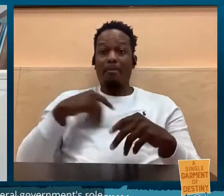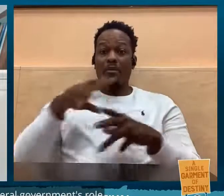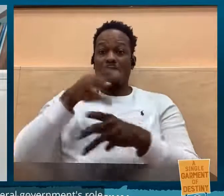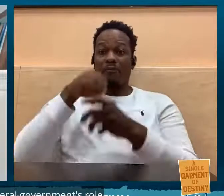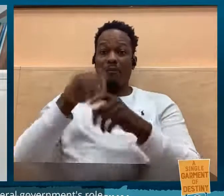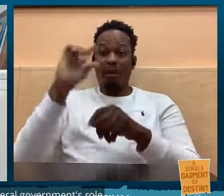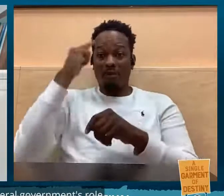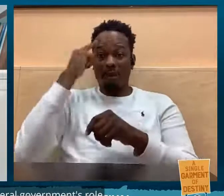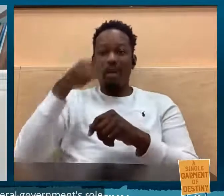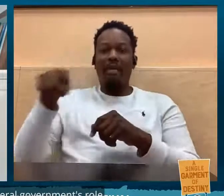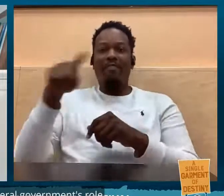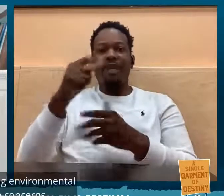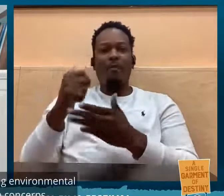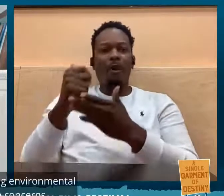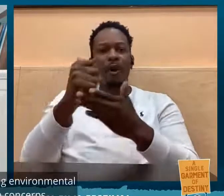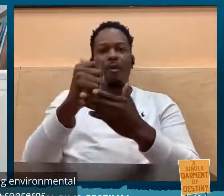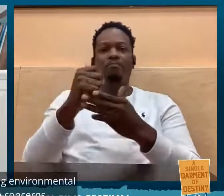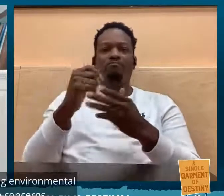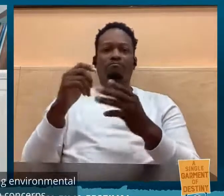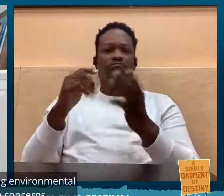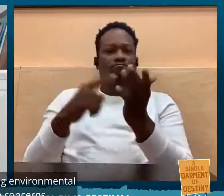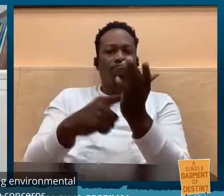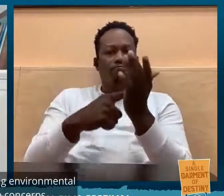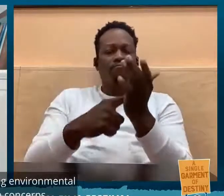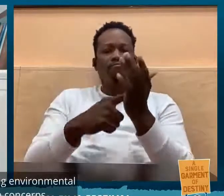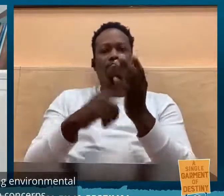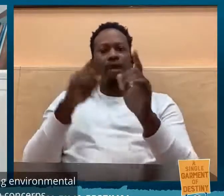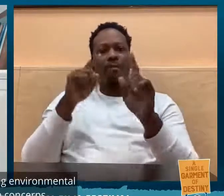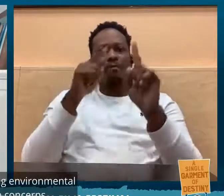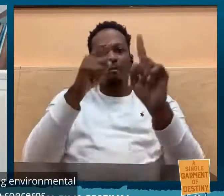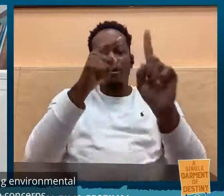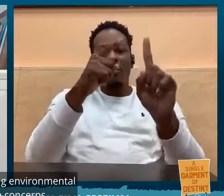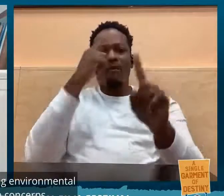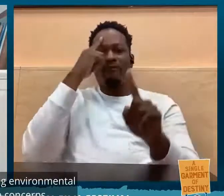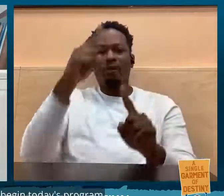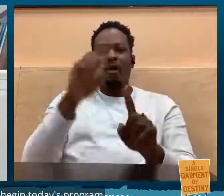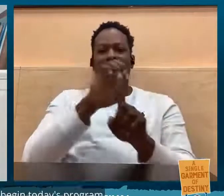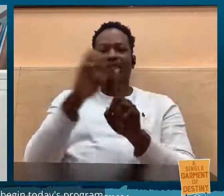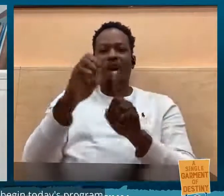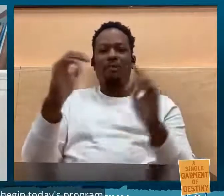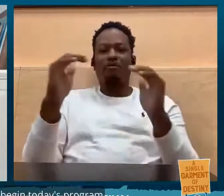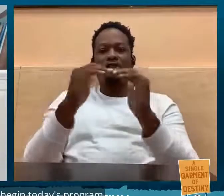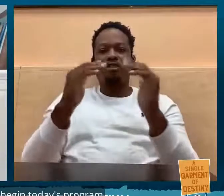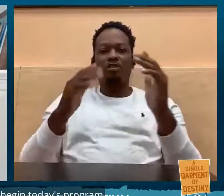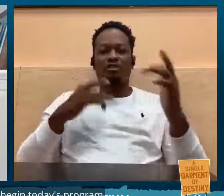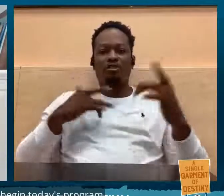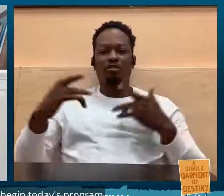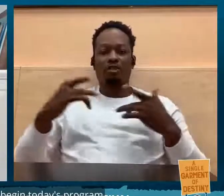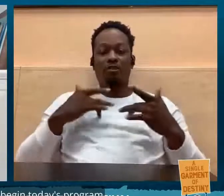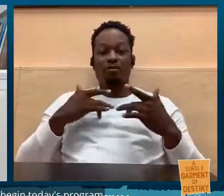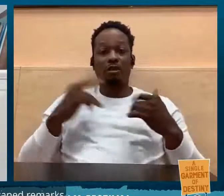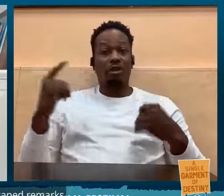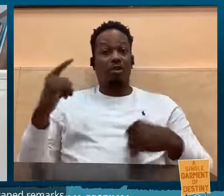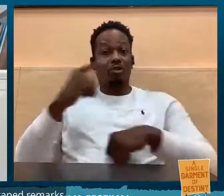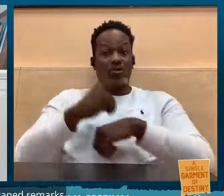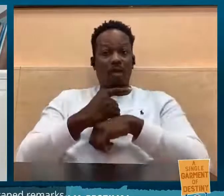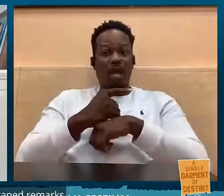about the federal government's role in addressing environmental justice concerns. We're honored to begin today's